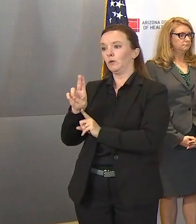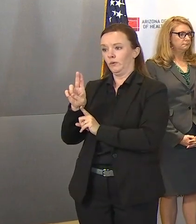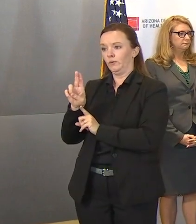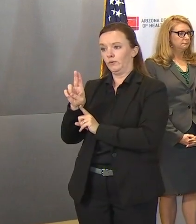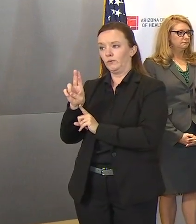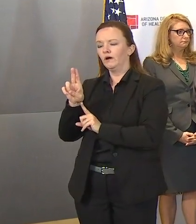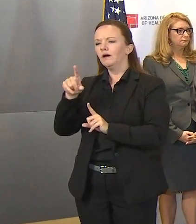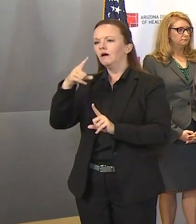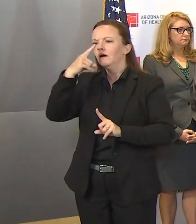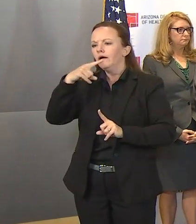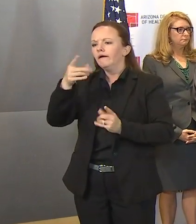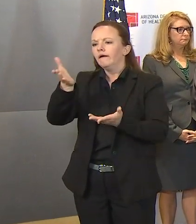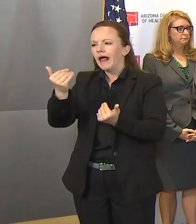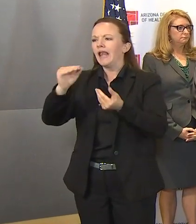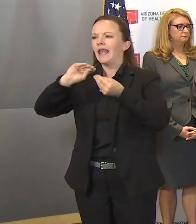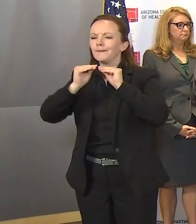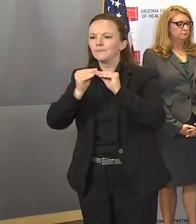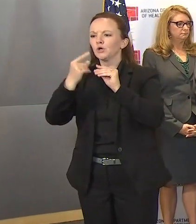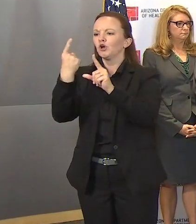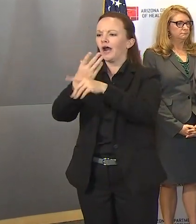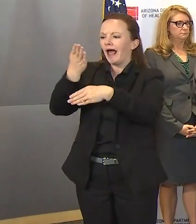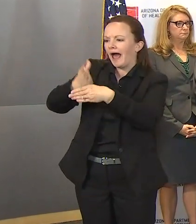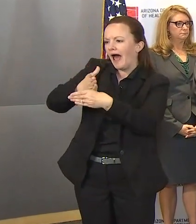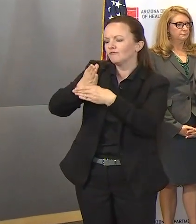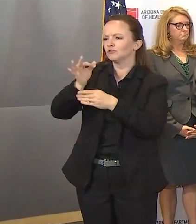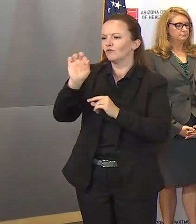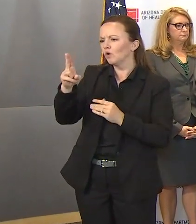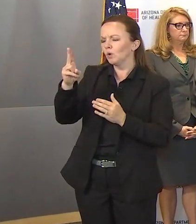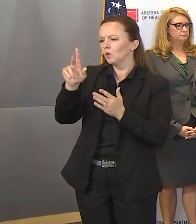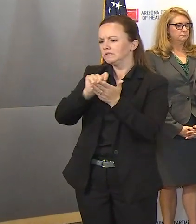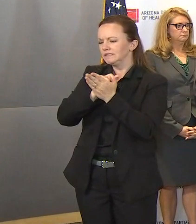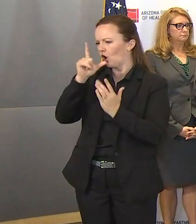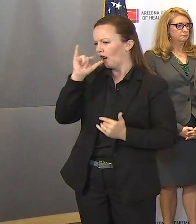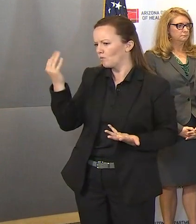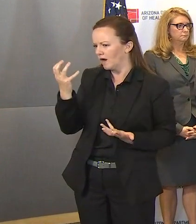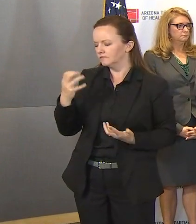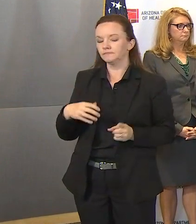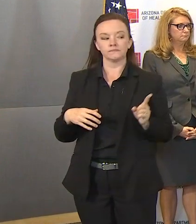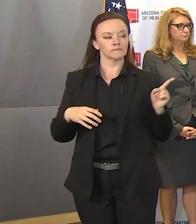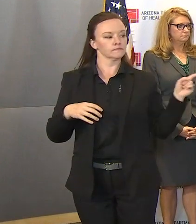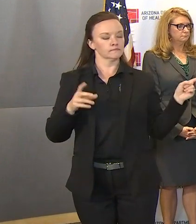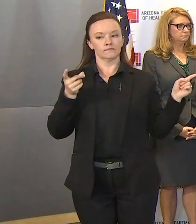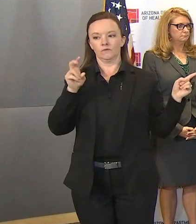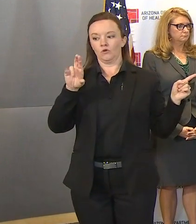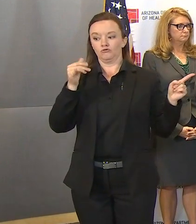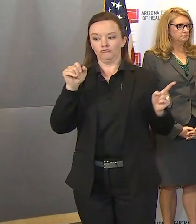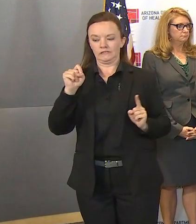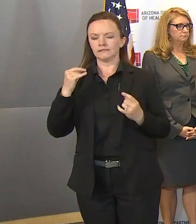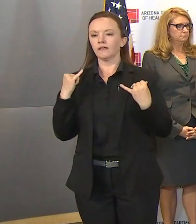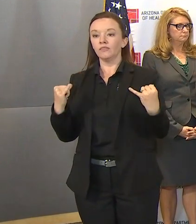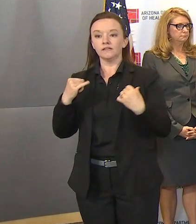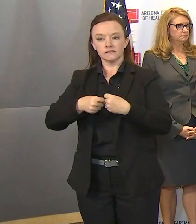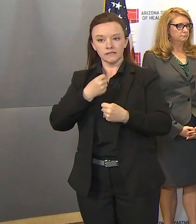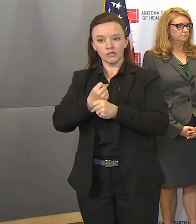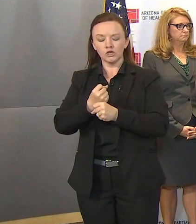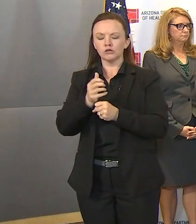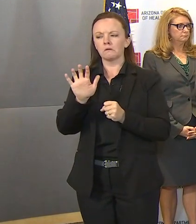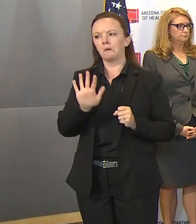Can you put a number on what a normal flu season is? So this current year, we are at about